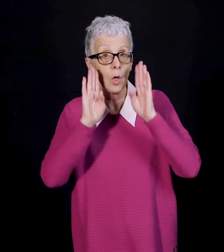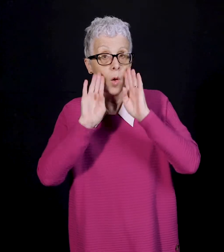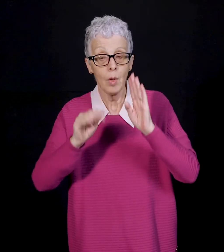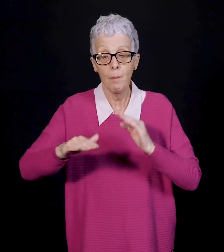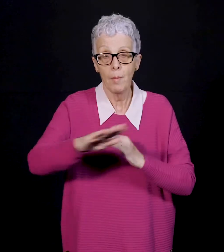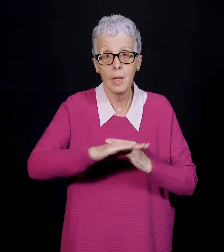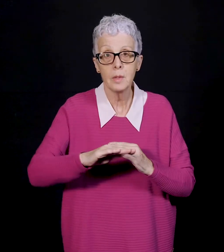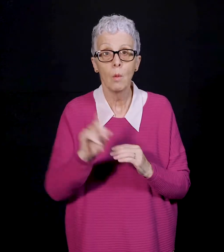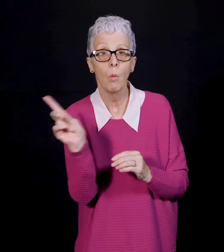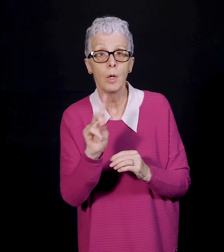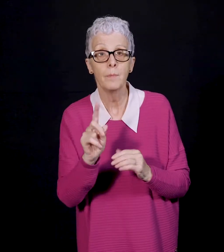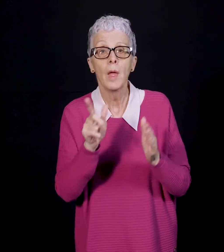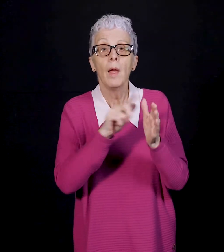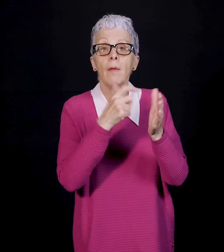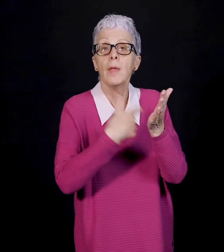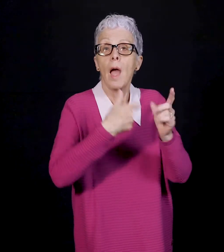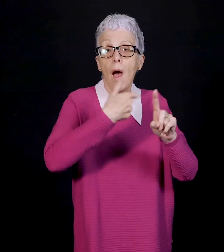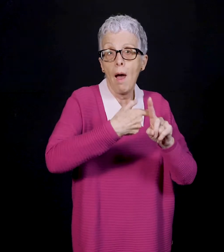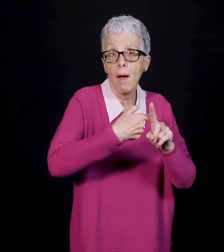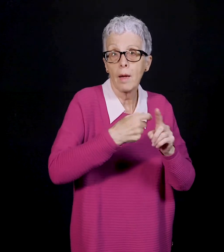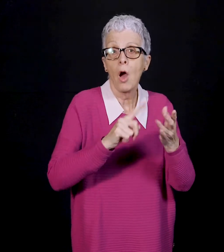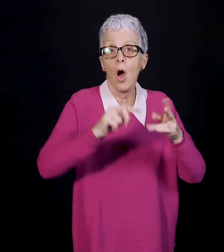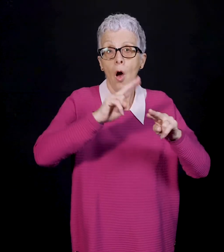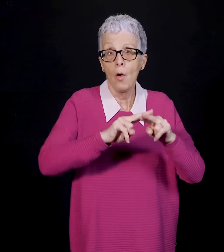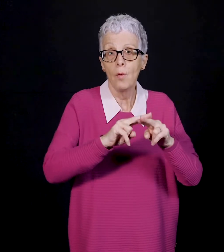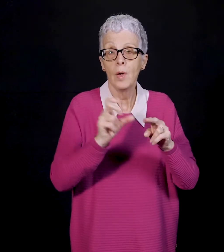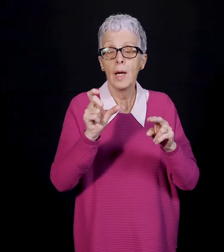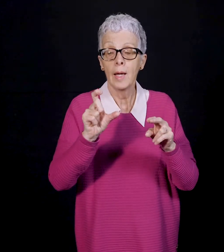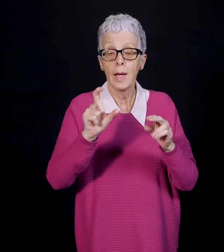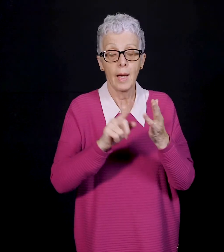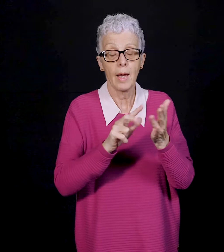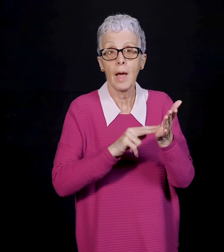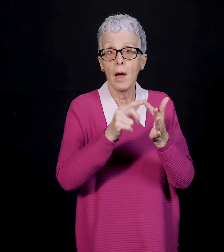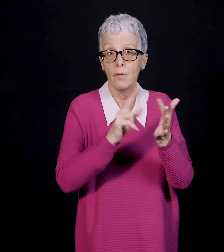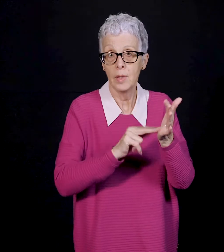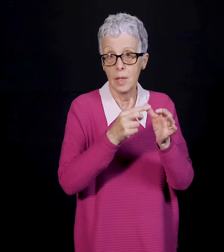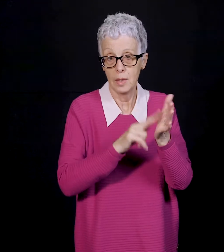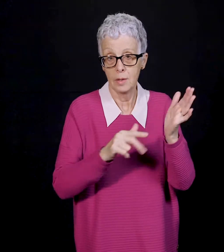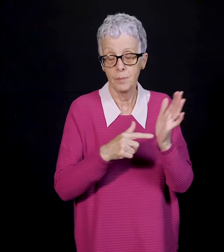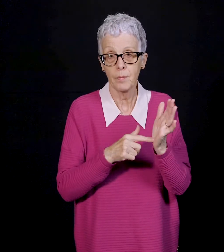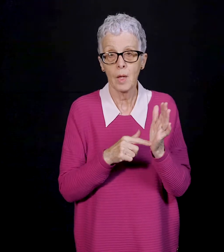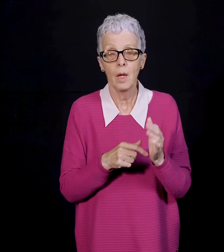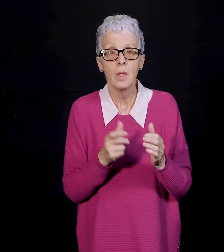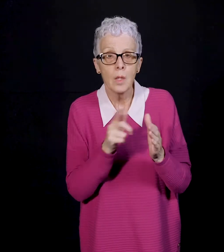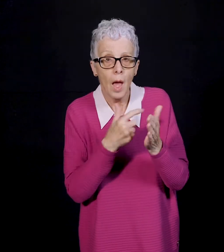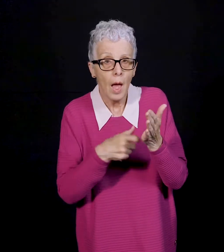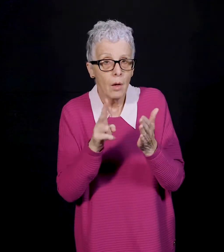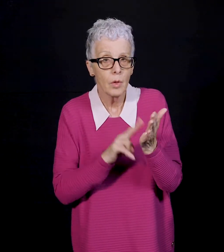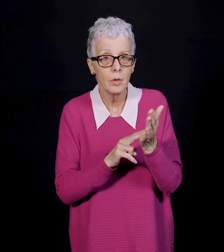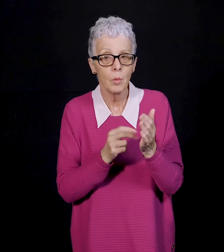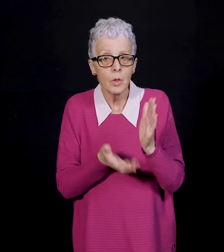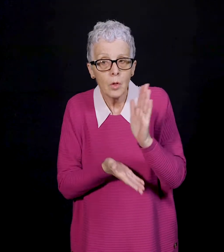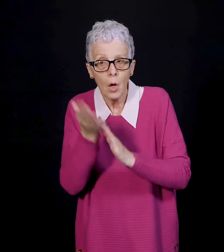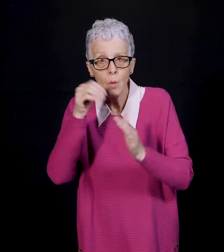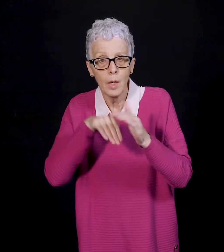dwelt. And so Aaron would come, and he would take those things, and he would bend low, and he would very, with fear and